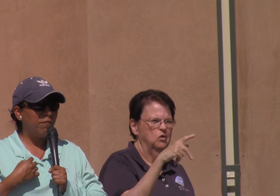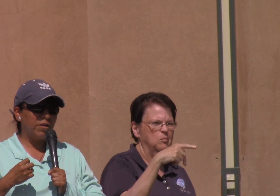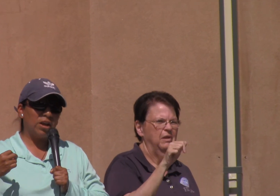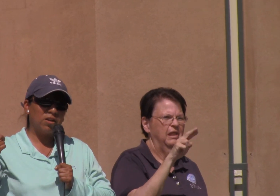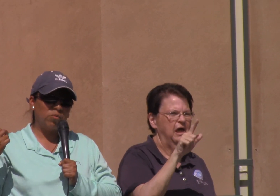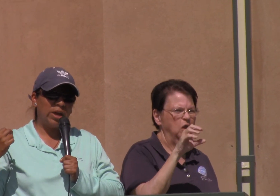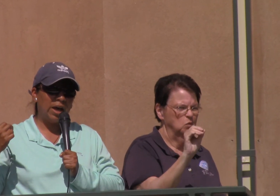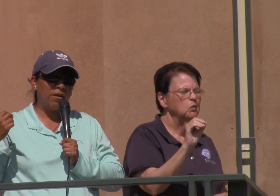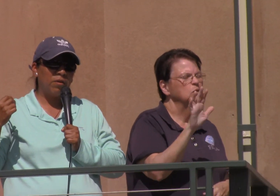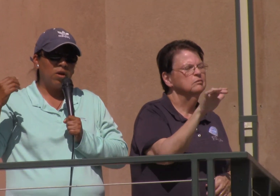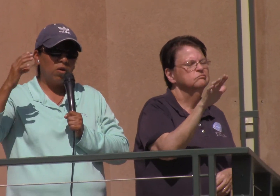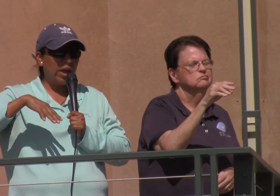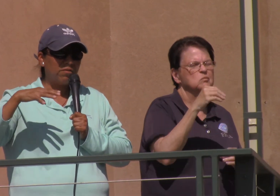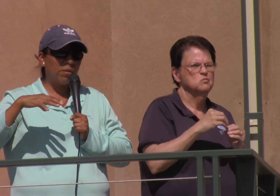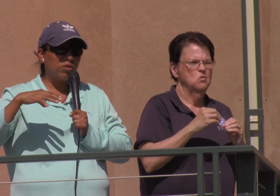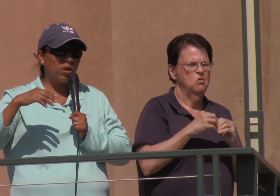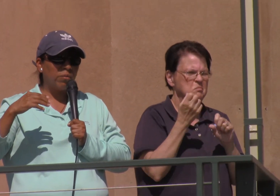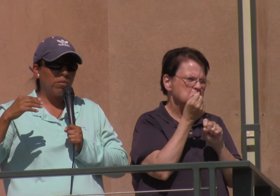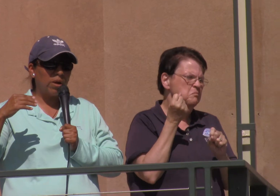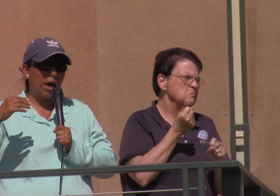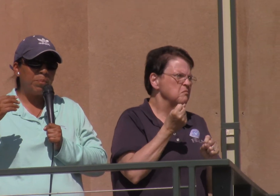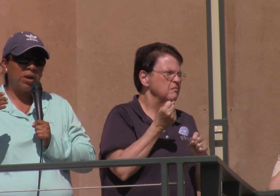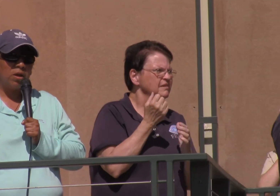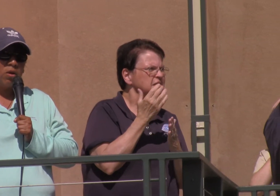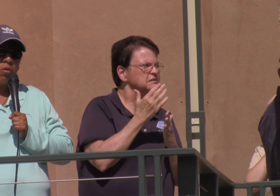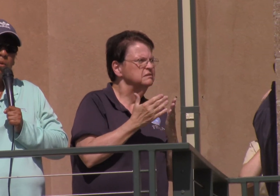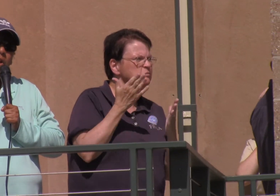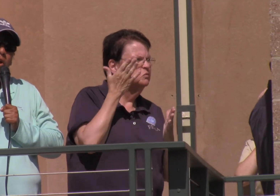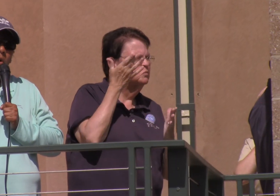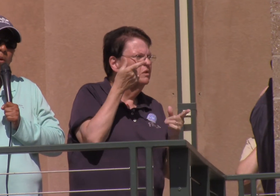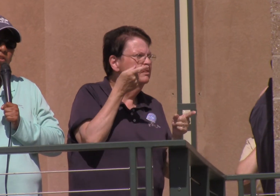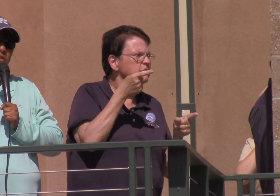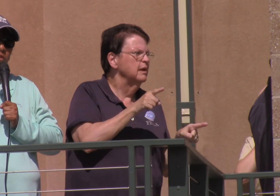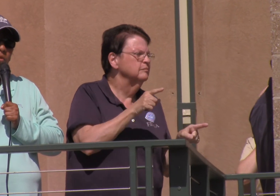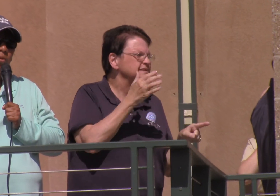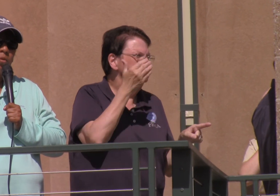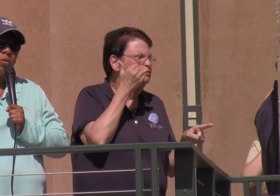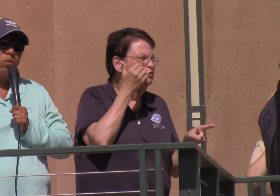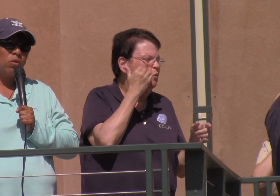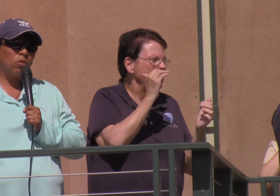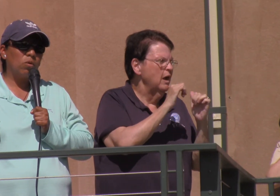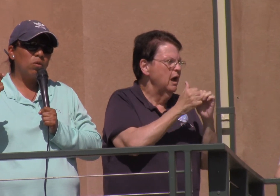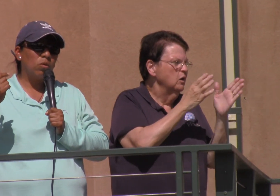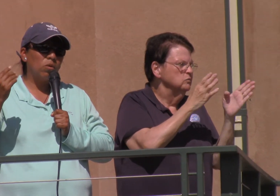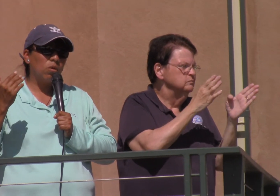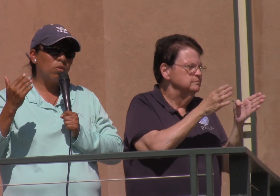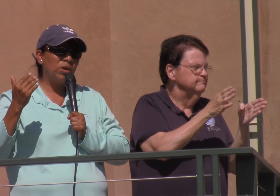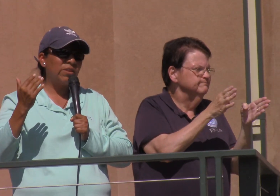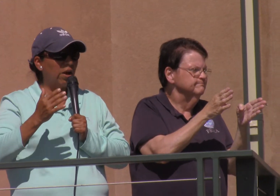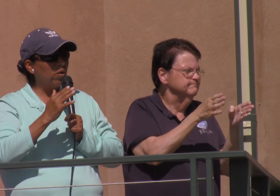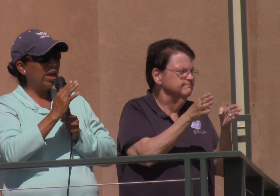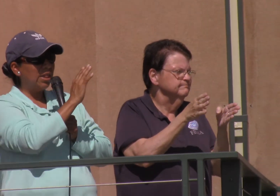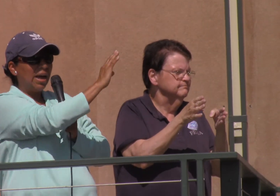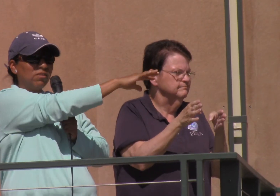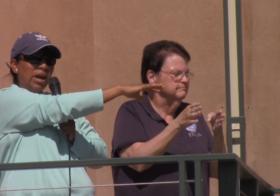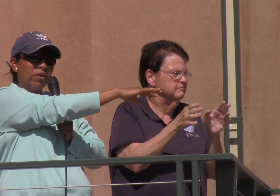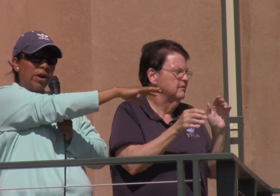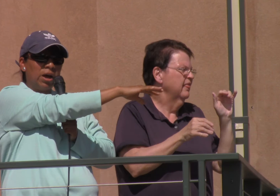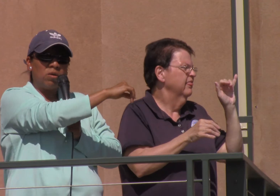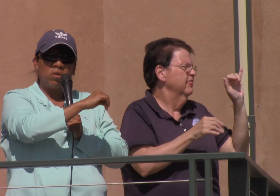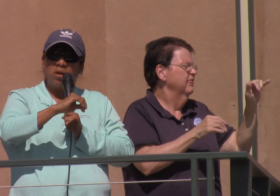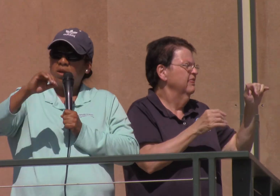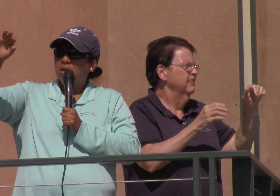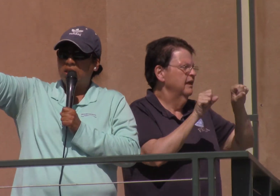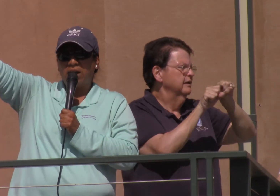more confident because we have, okay, if something's going to happen, we know what to do. We say, okay, that's high